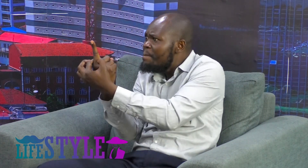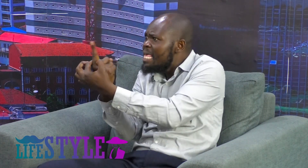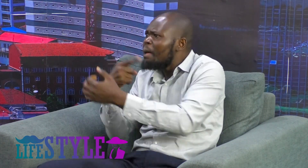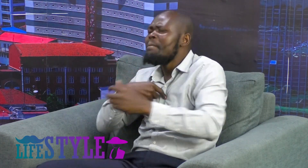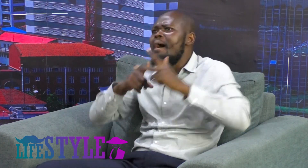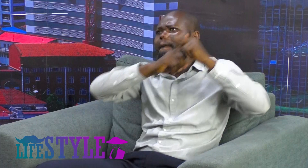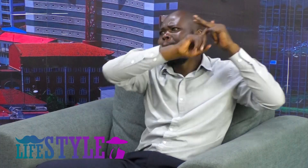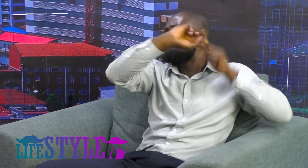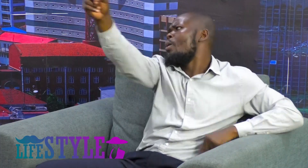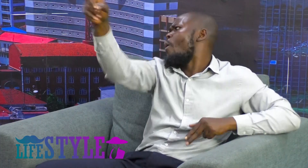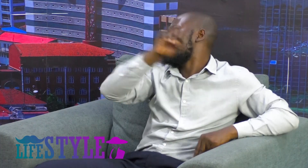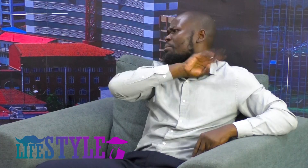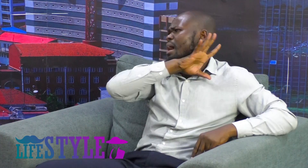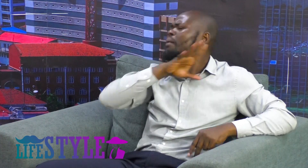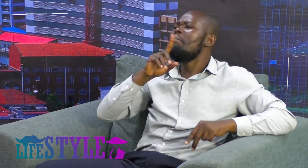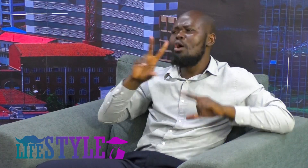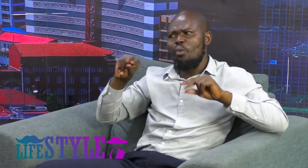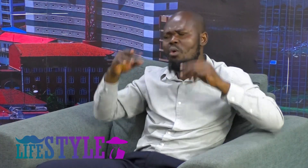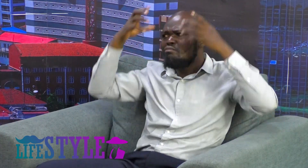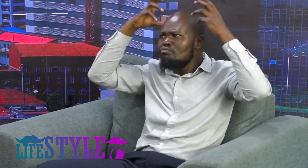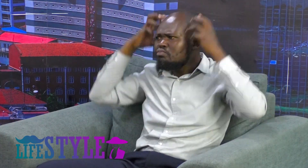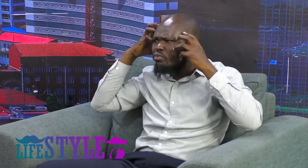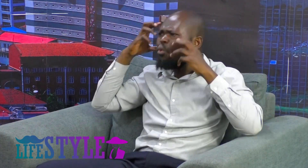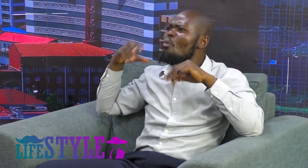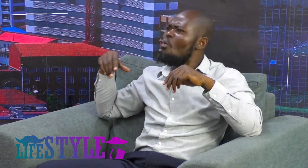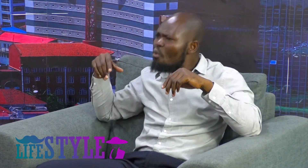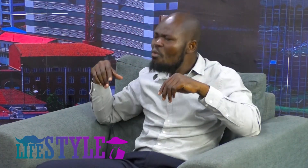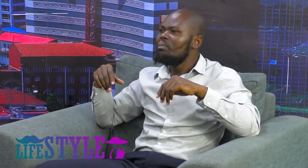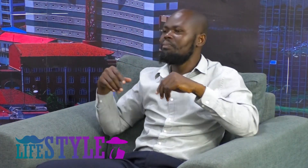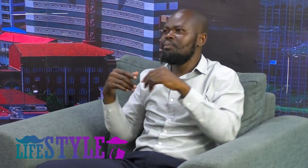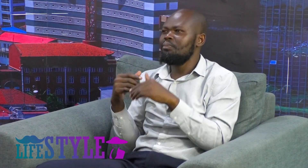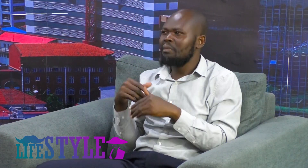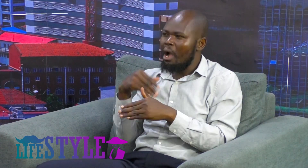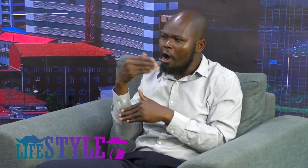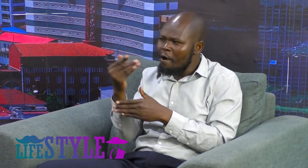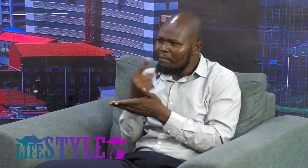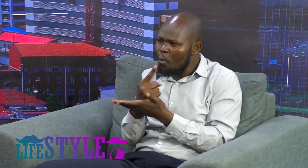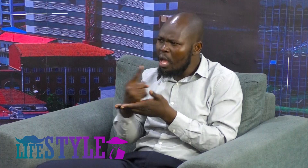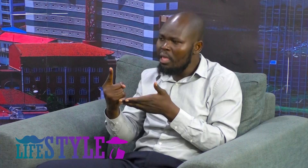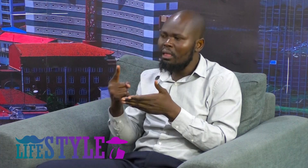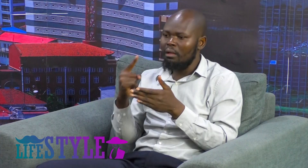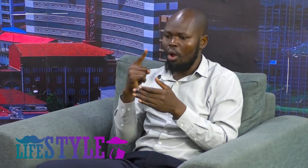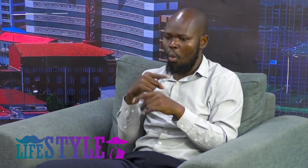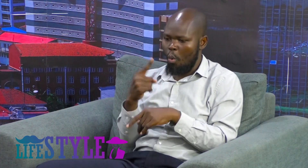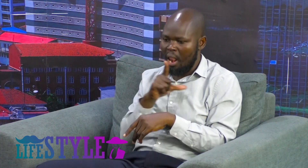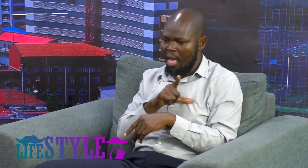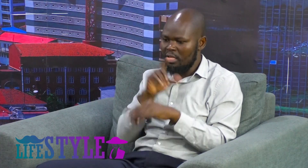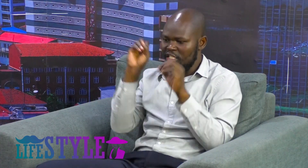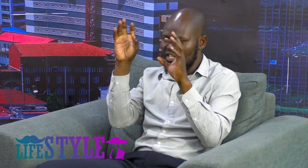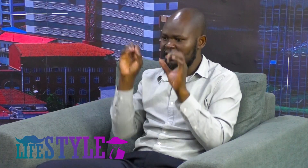my only fear was injection because I hated injections. The headphones and those kind of tests, those weren't